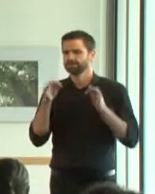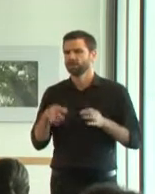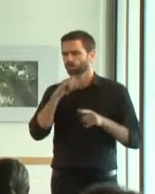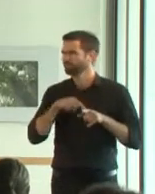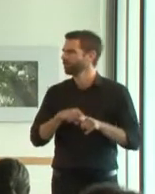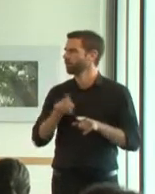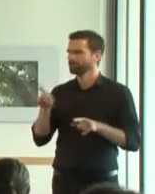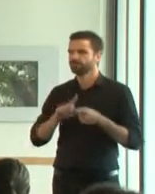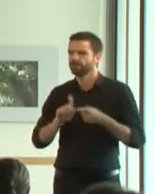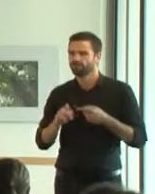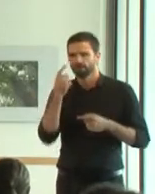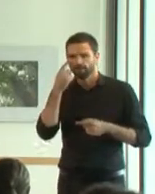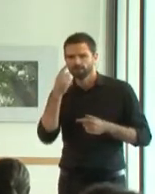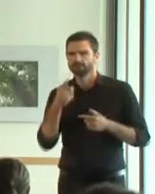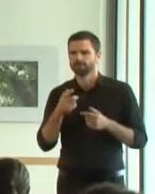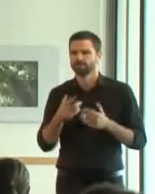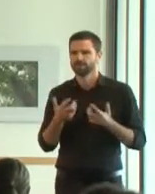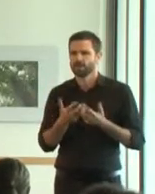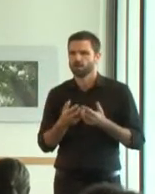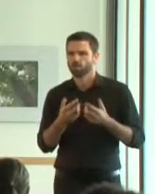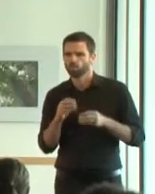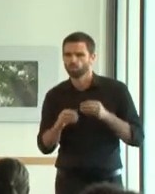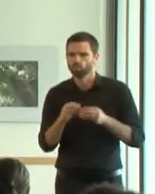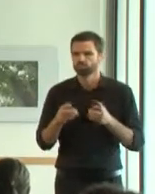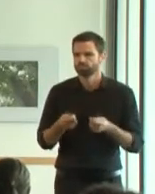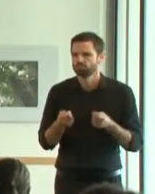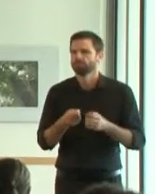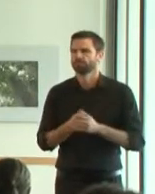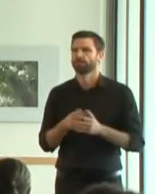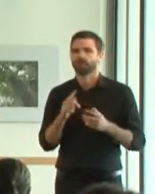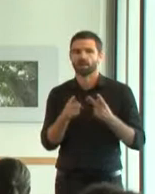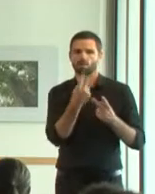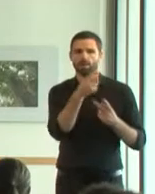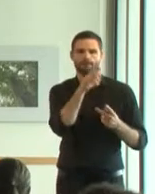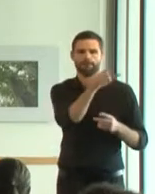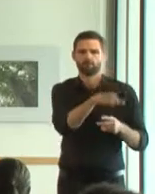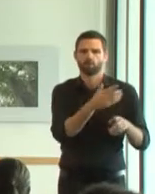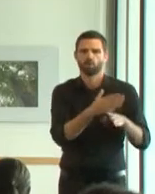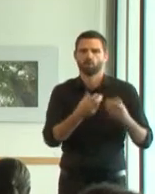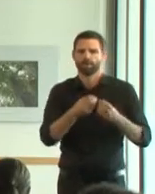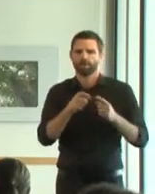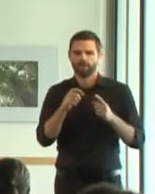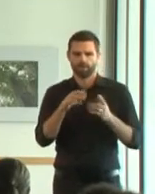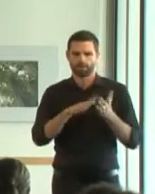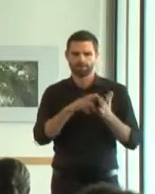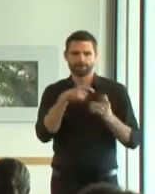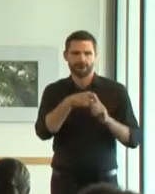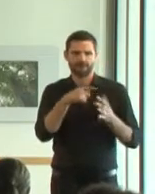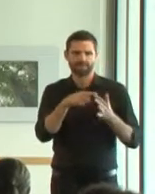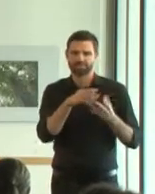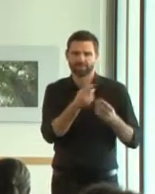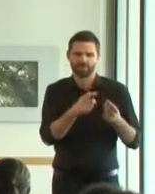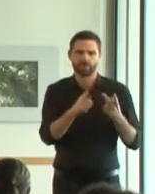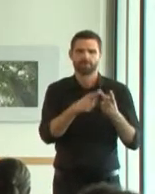Zealand colleague of mine, Matt Painter, who deserves a big shout out, and a guy that's working with us in digital continuity at Archives at the moment called